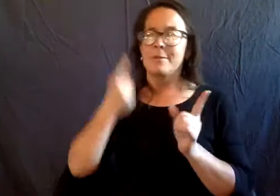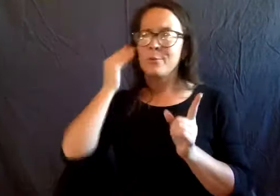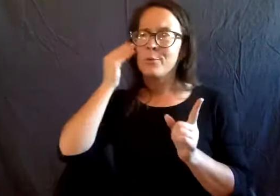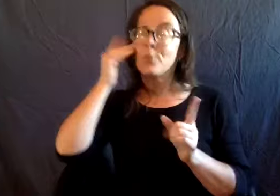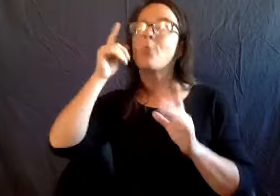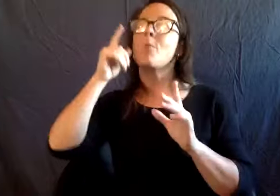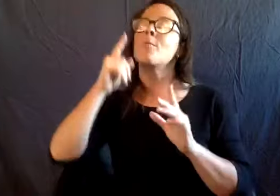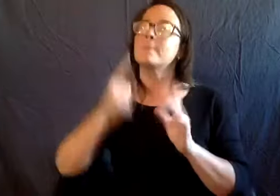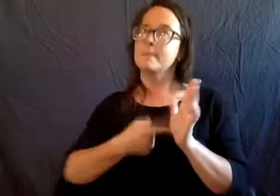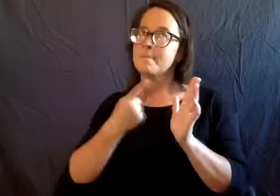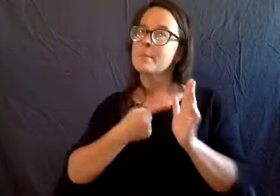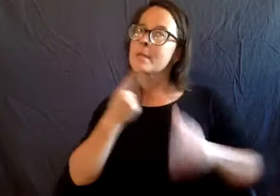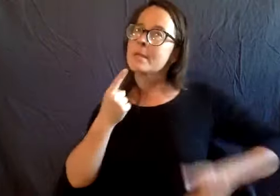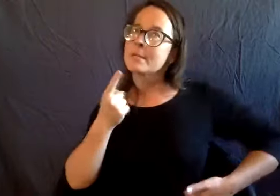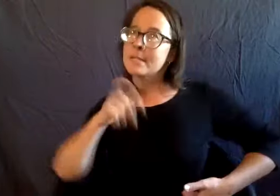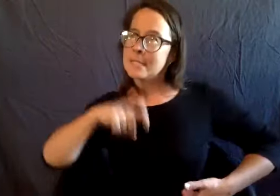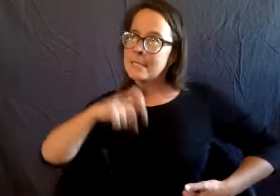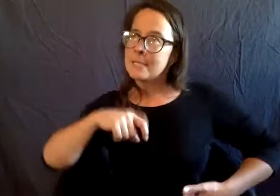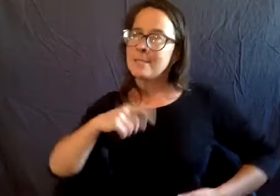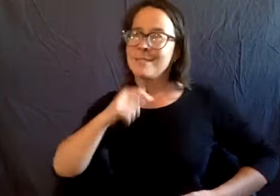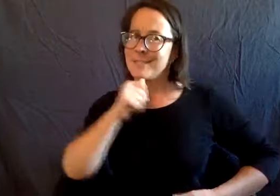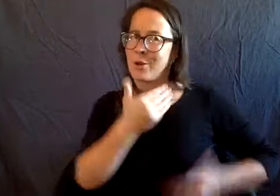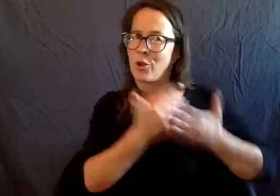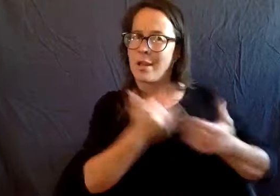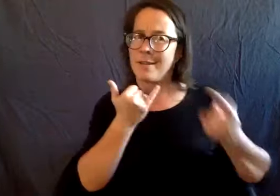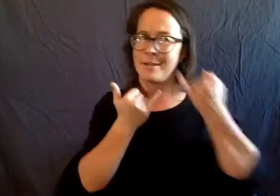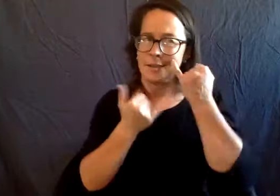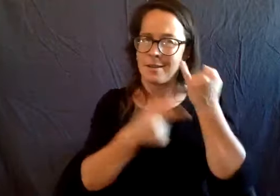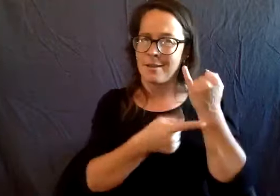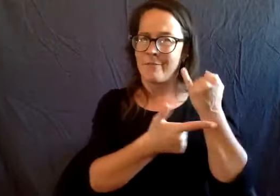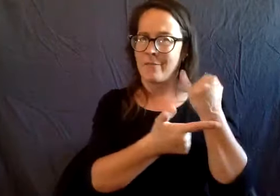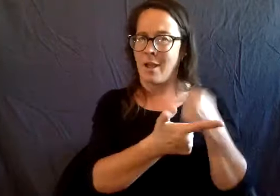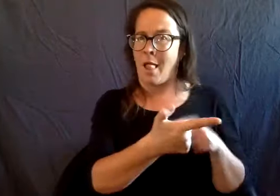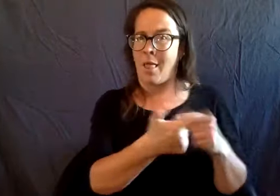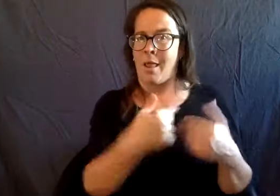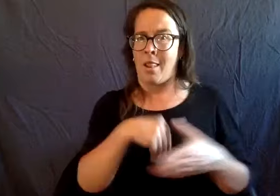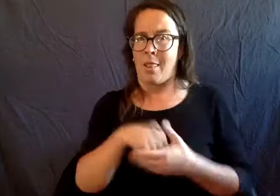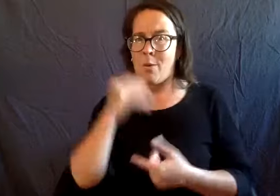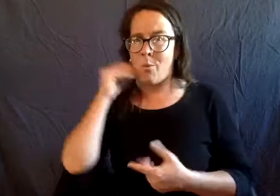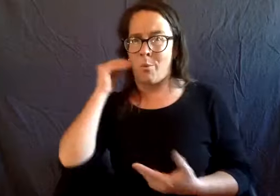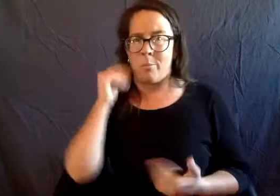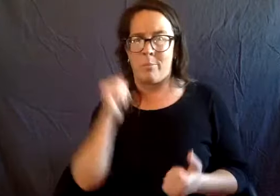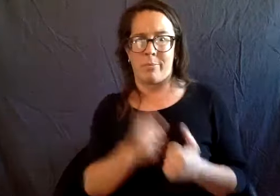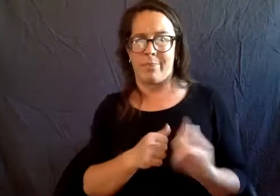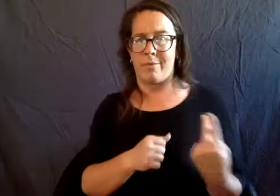that just knew that that was not a good idea. And it wasn't for fear of what he'd do, it was for fear of what I might